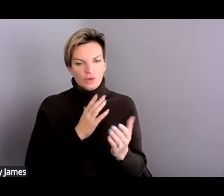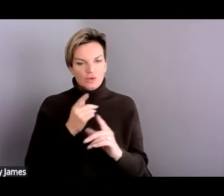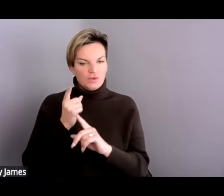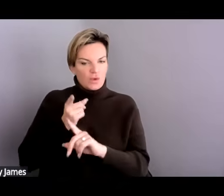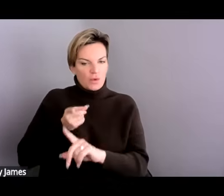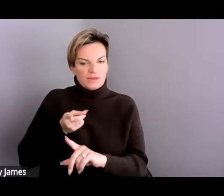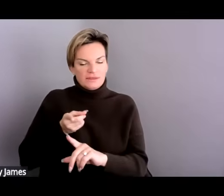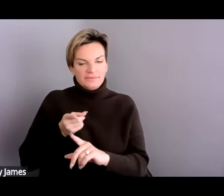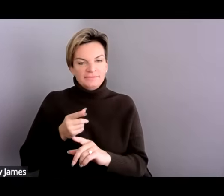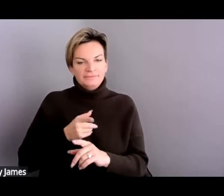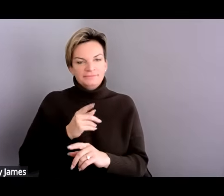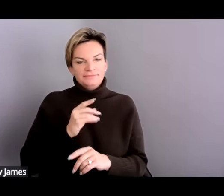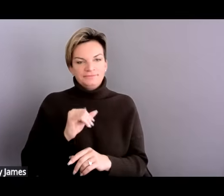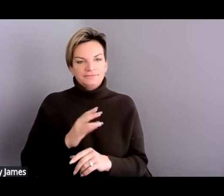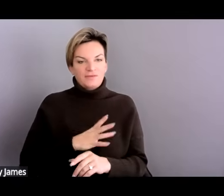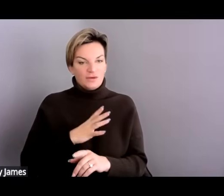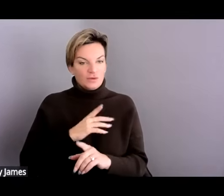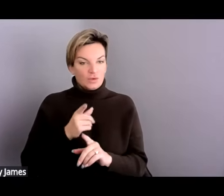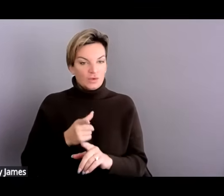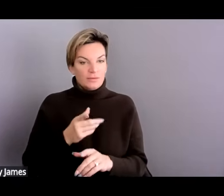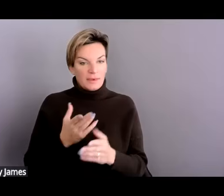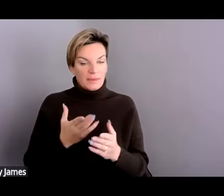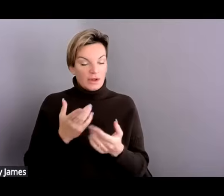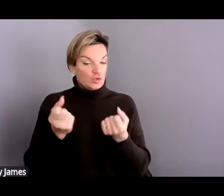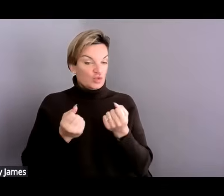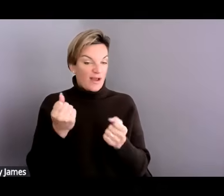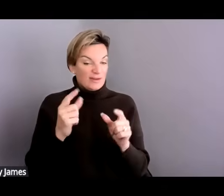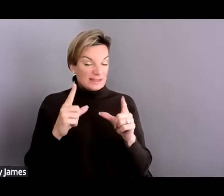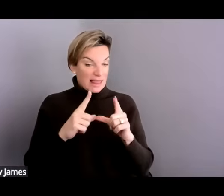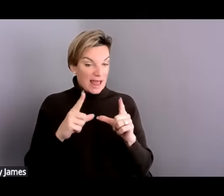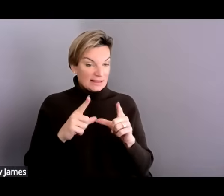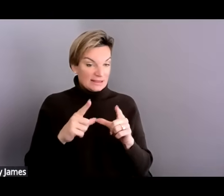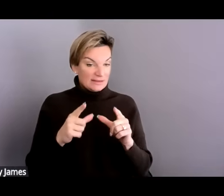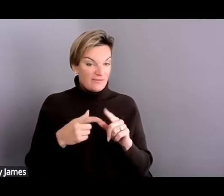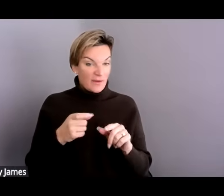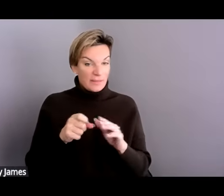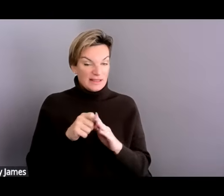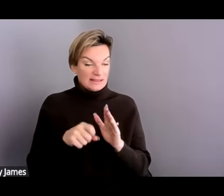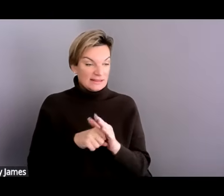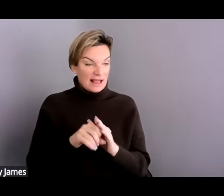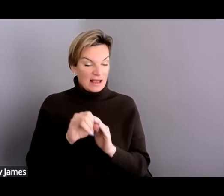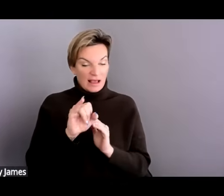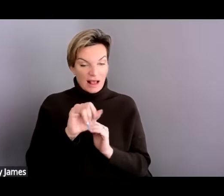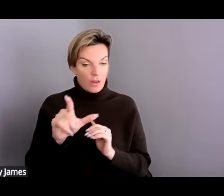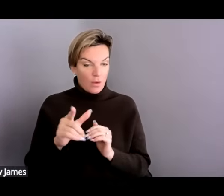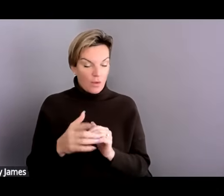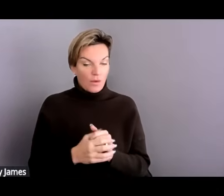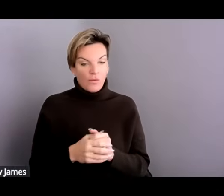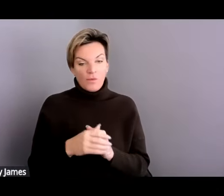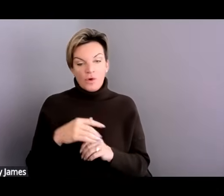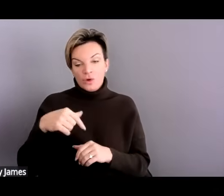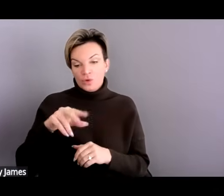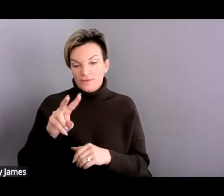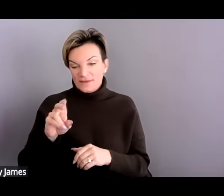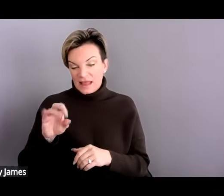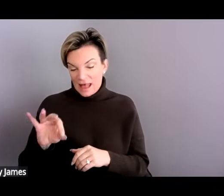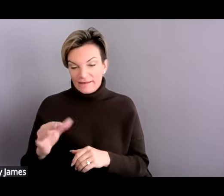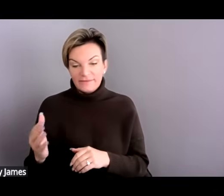official source is the driver's license from the state of Illinois, or whether it's the QVF file,